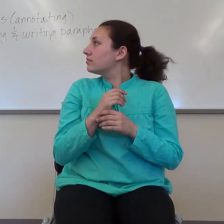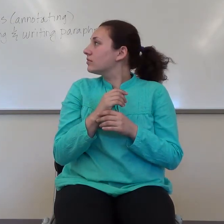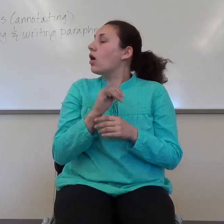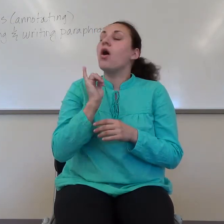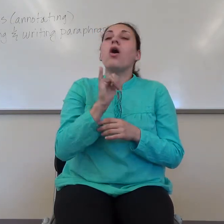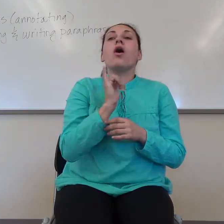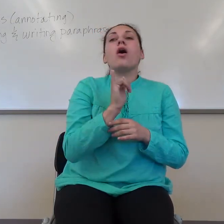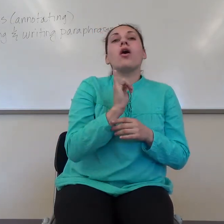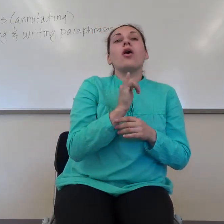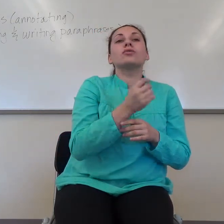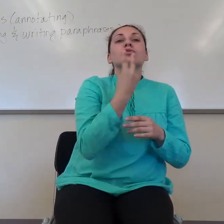And how do you pronounce that one?